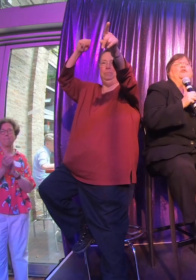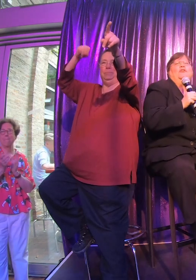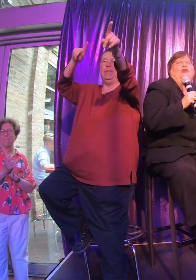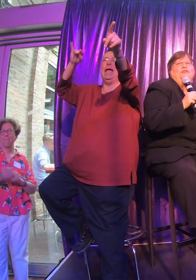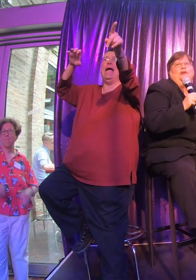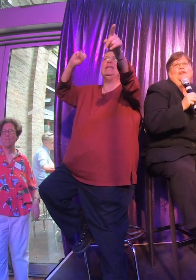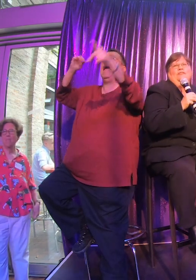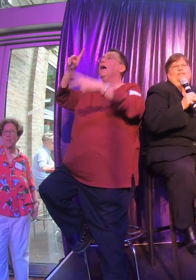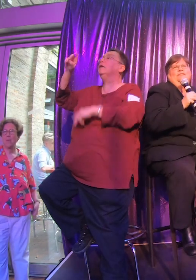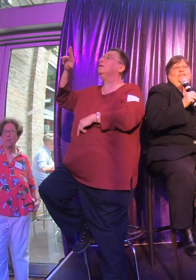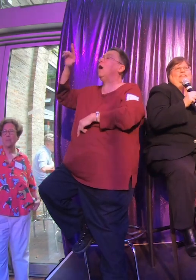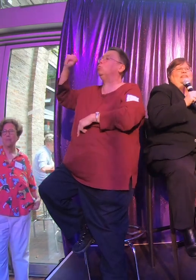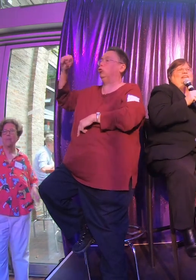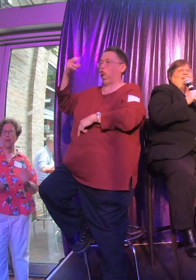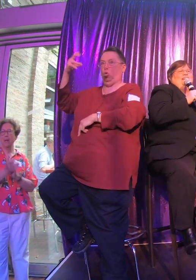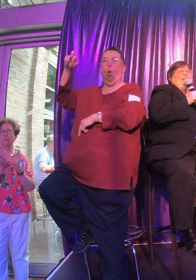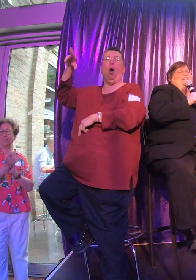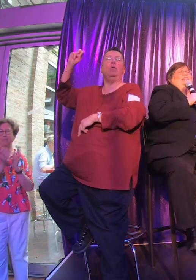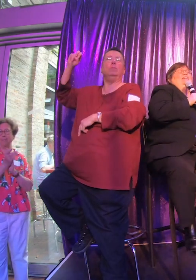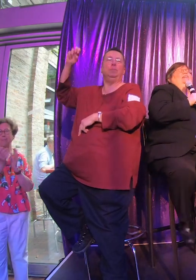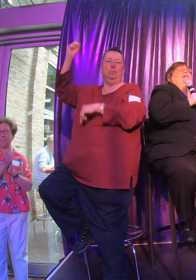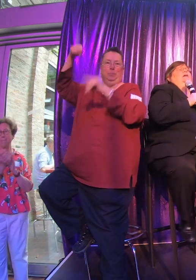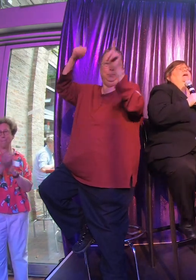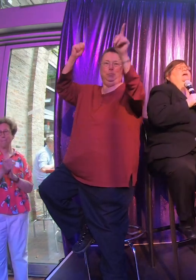Yeah. Deborah Shore, are you here?